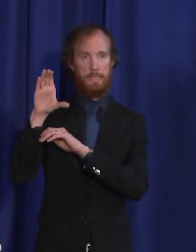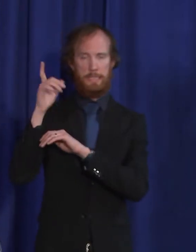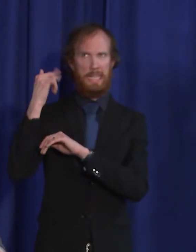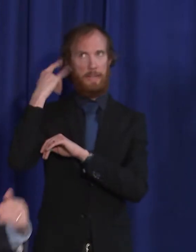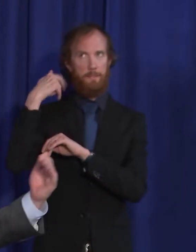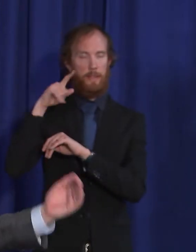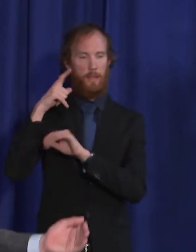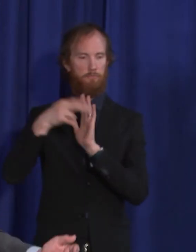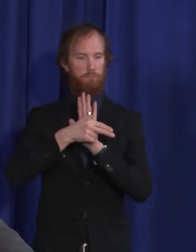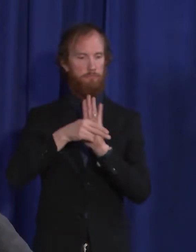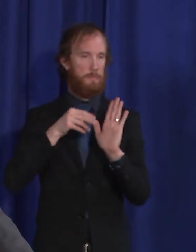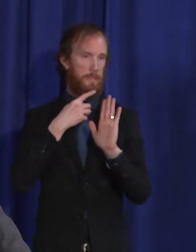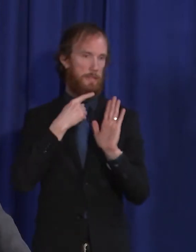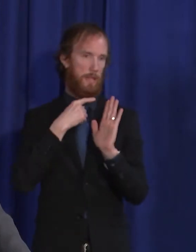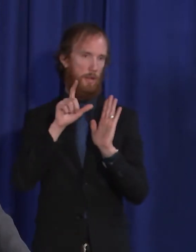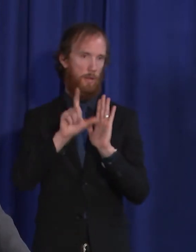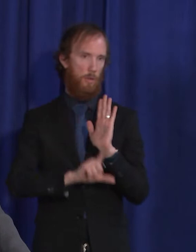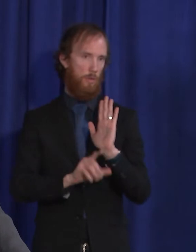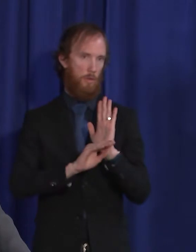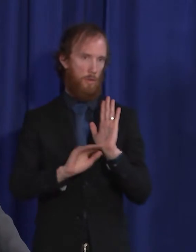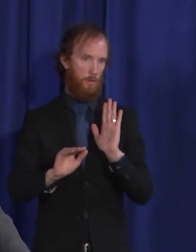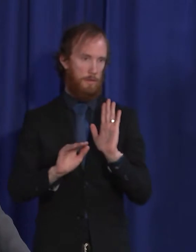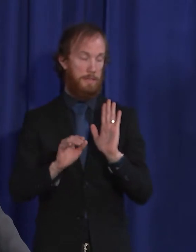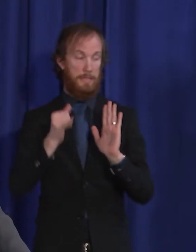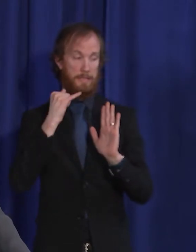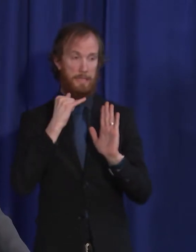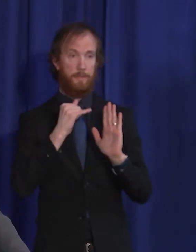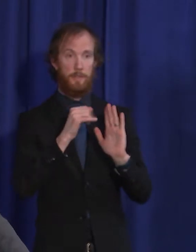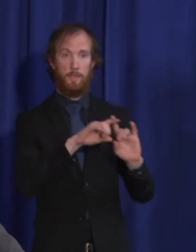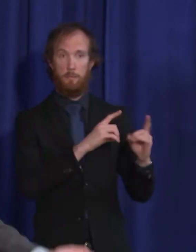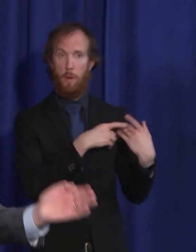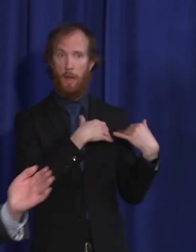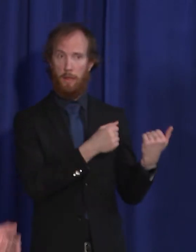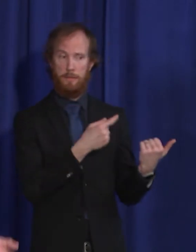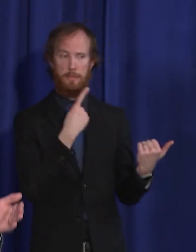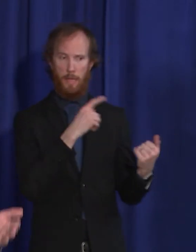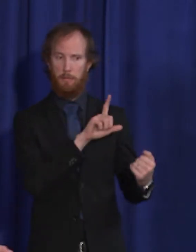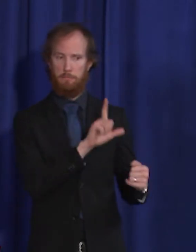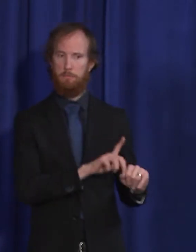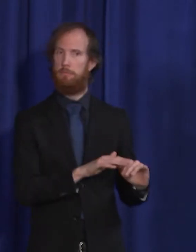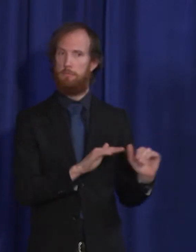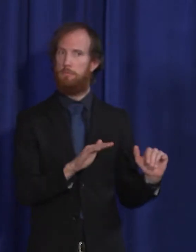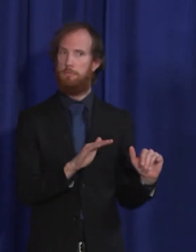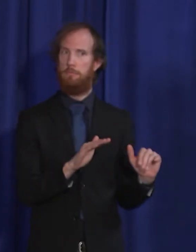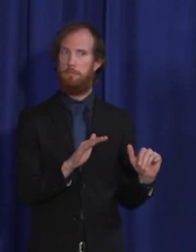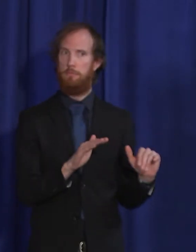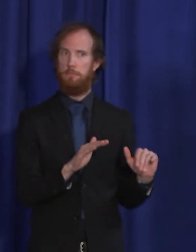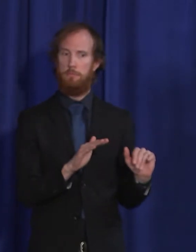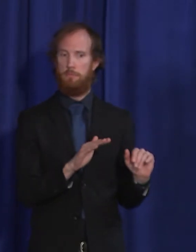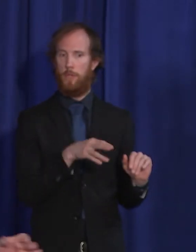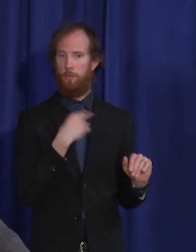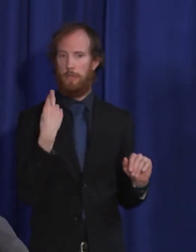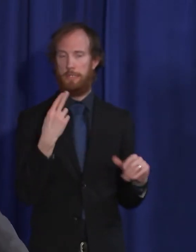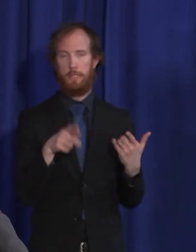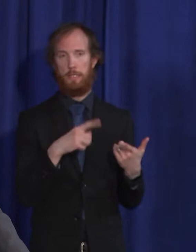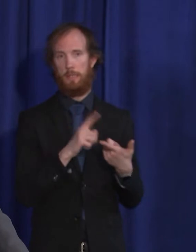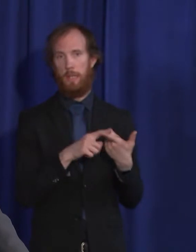be at a low level, if our Department of Health says that we're not at a low level, we will we'll most likely